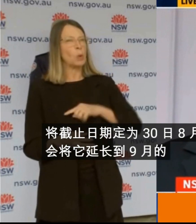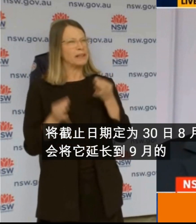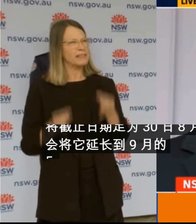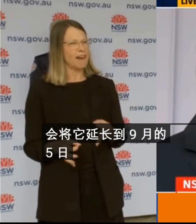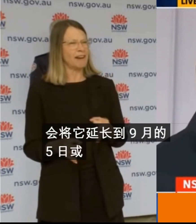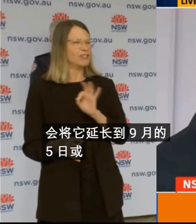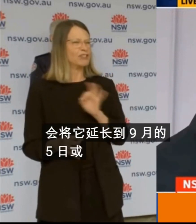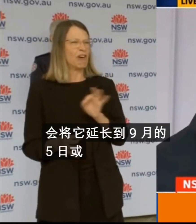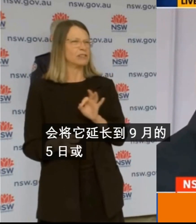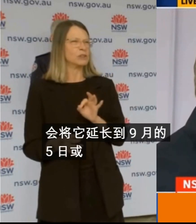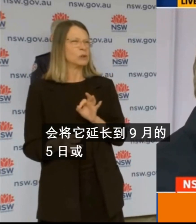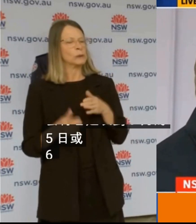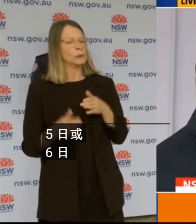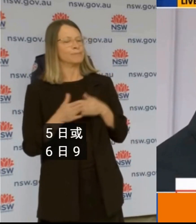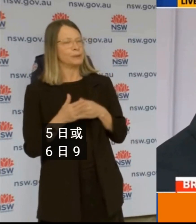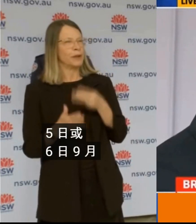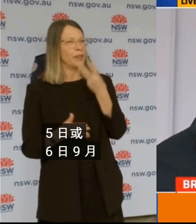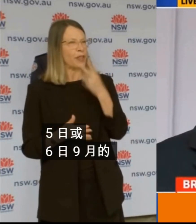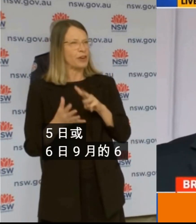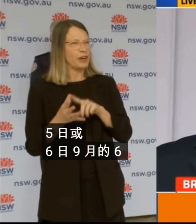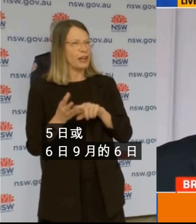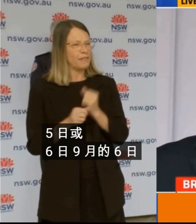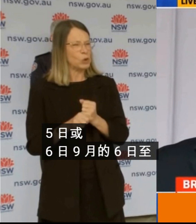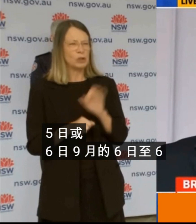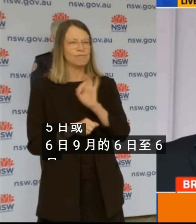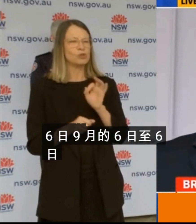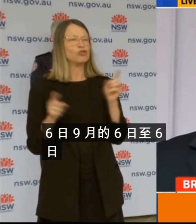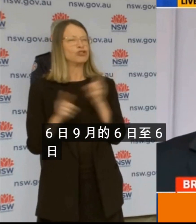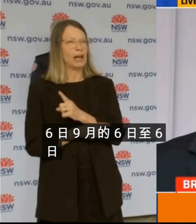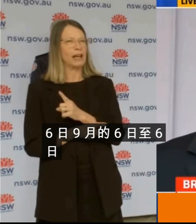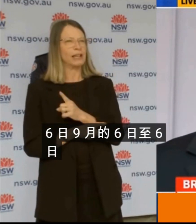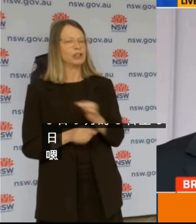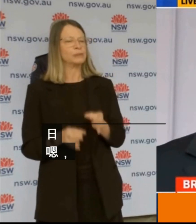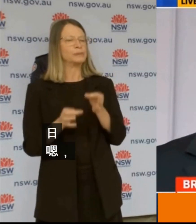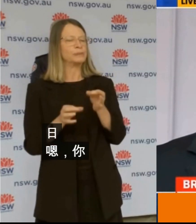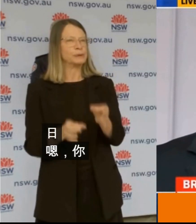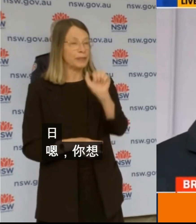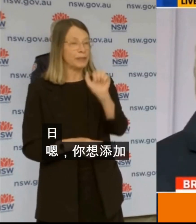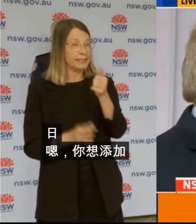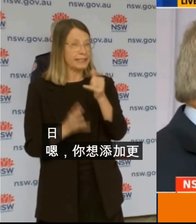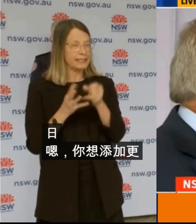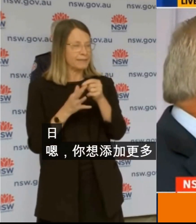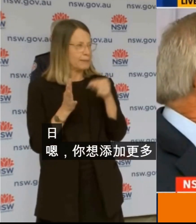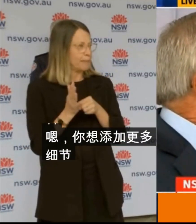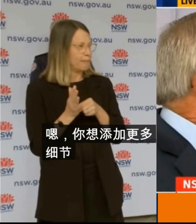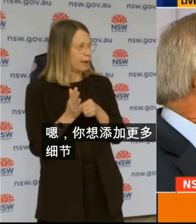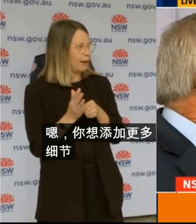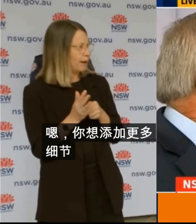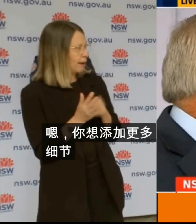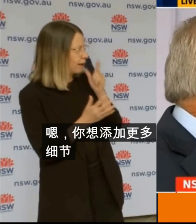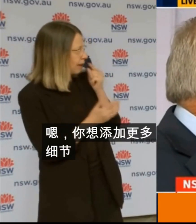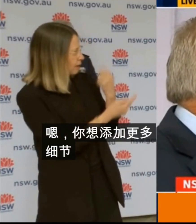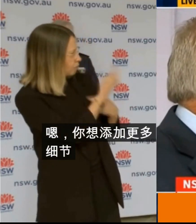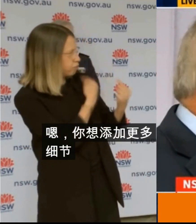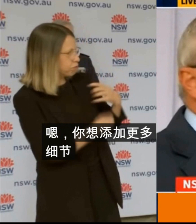the 5th or 6th, isn't it, of September? The 6th, to the 6th of September. And would you like to add some more detail on that